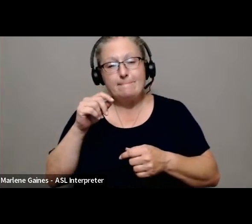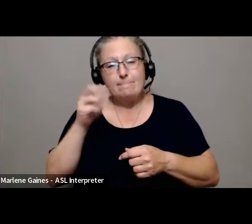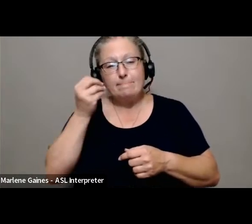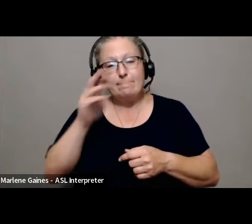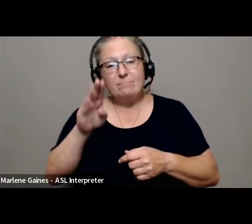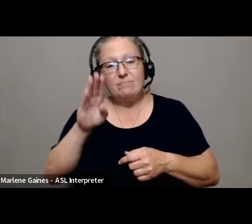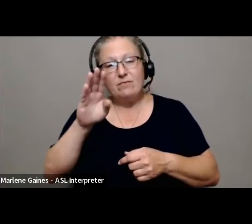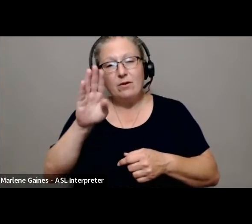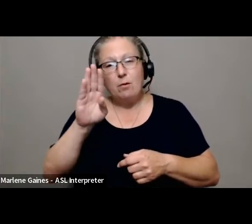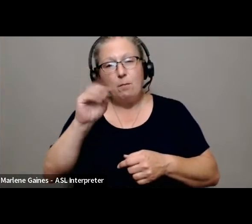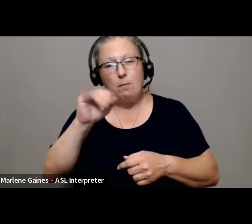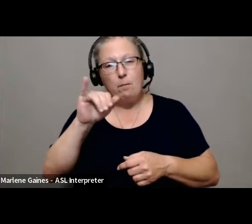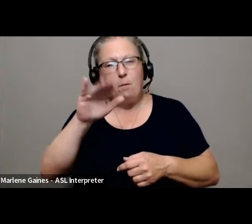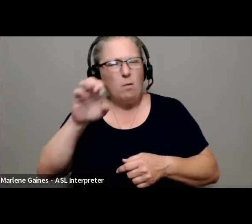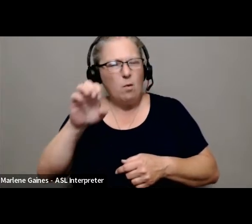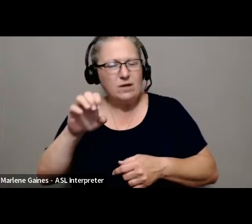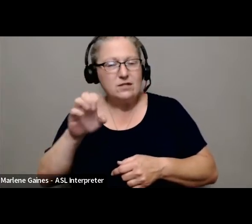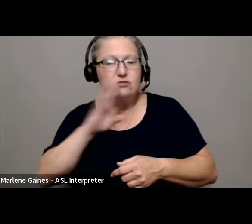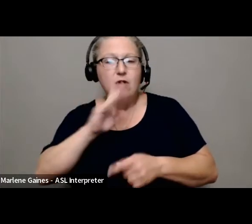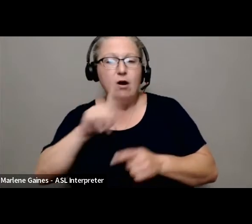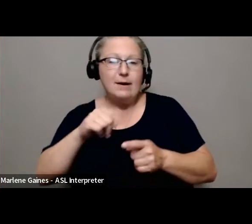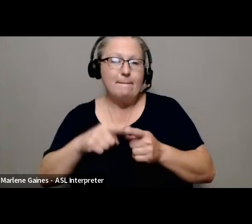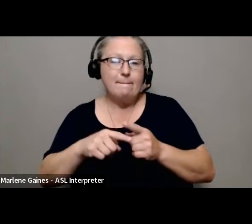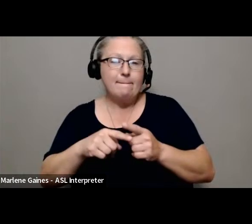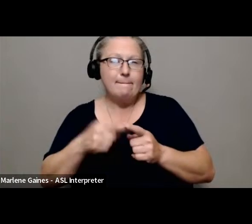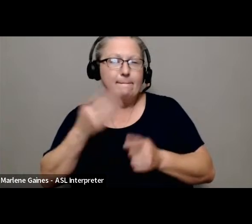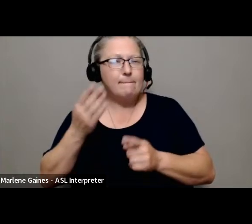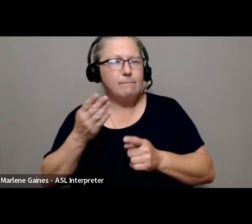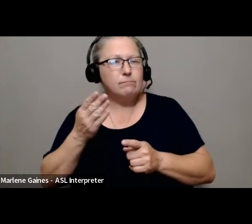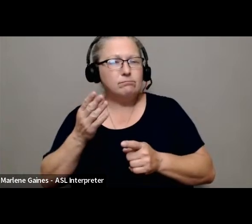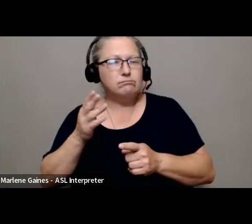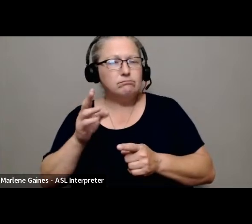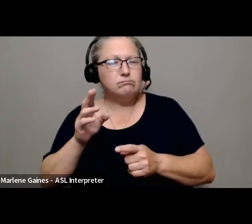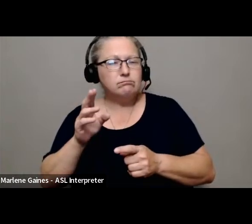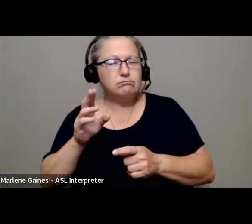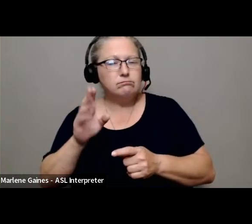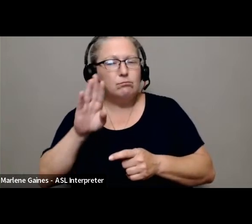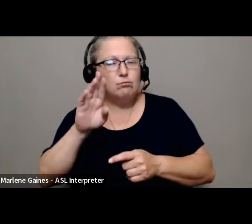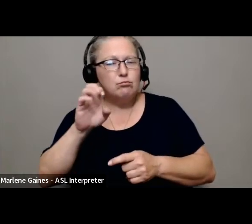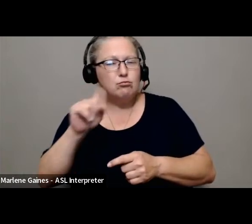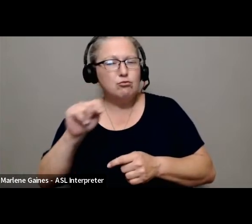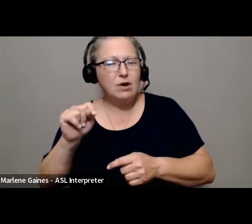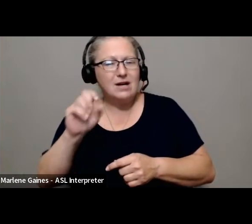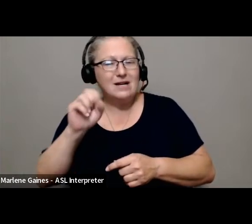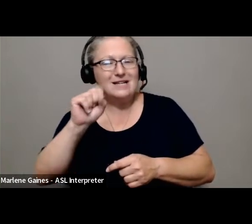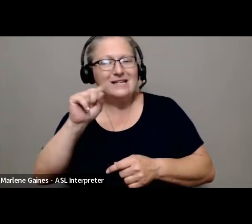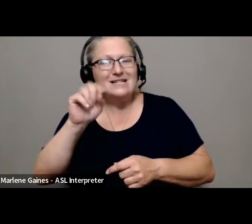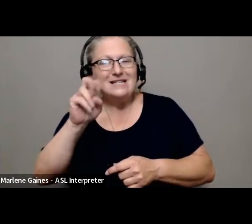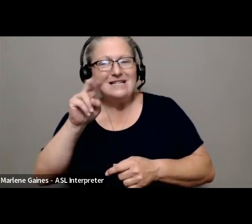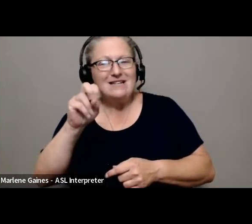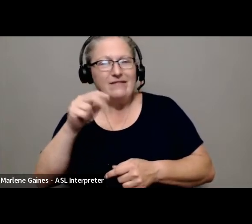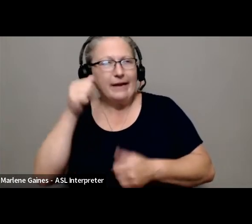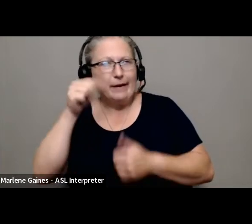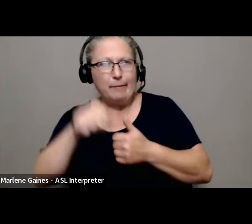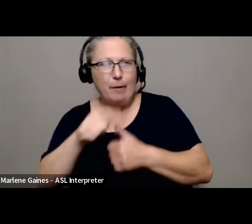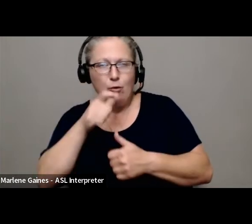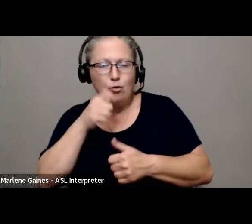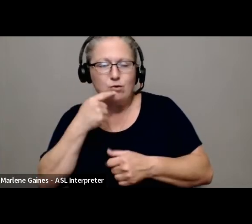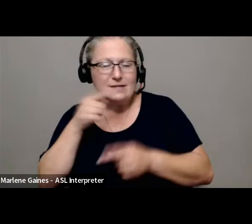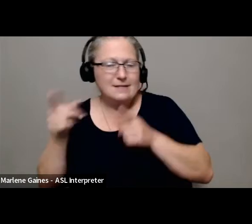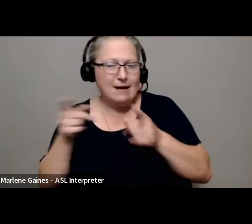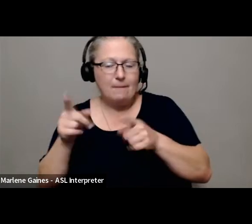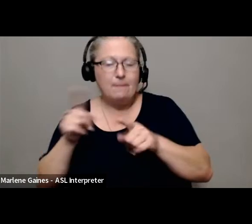Mr. Boyce talked about how a lot of times, or maybe it was Brett Stevenson, I'm not sure, I can't remember which one,